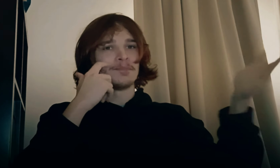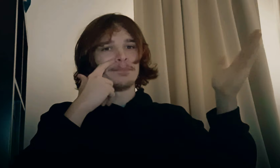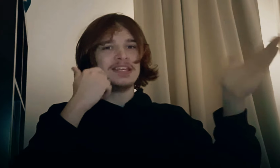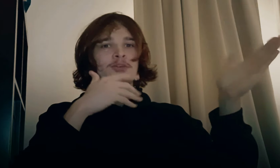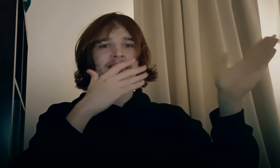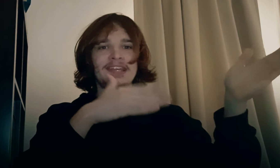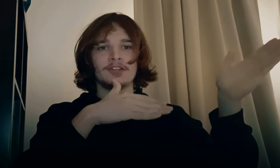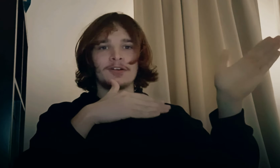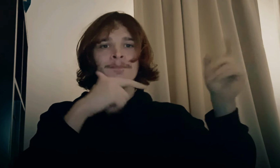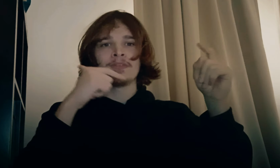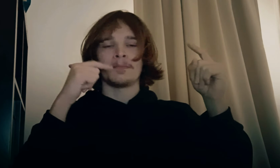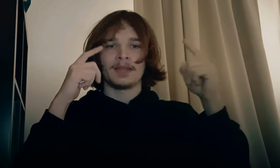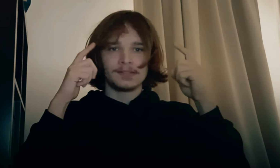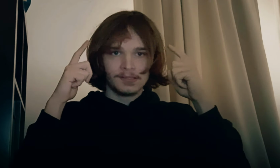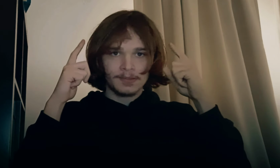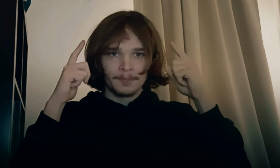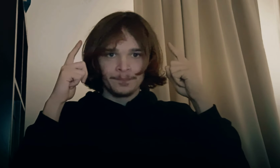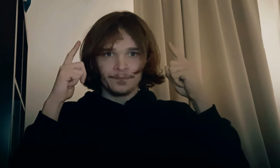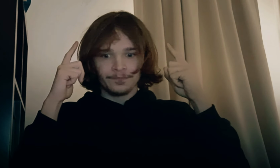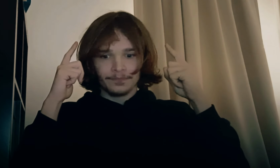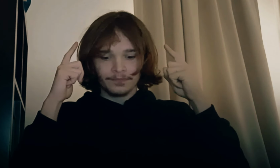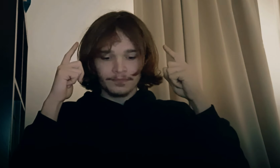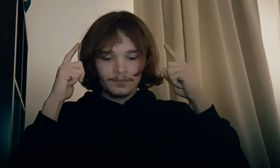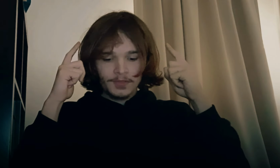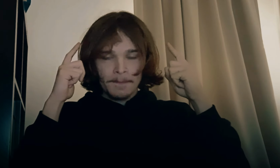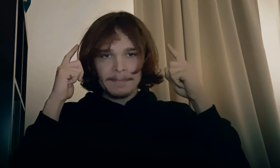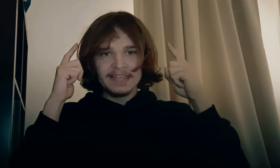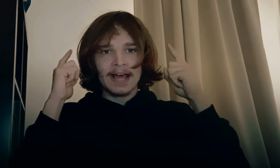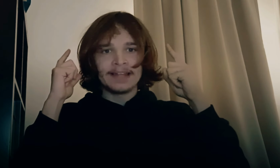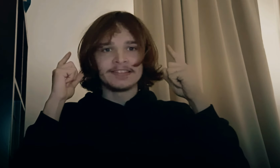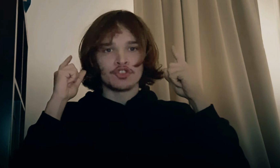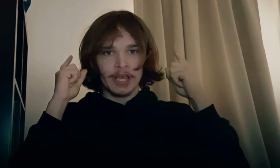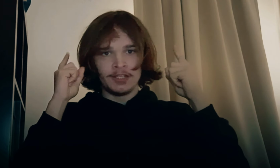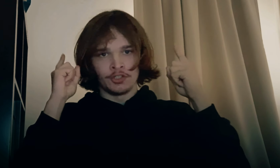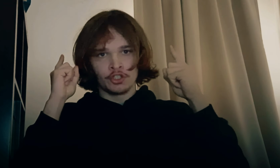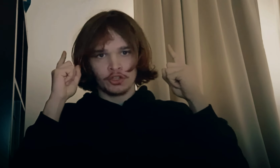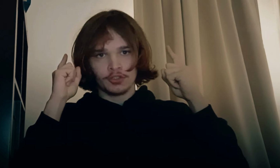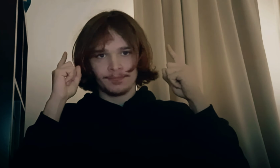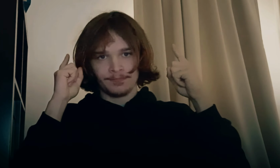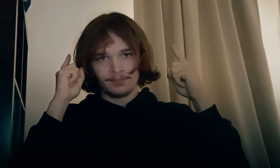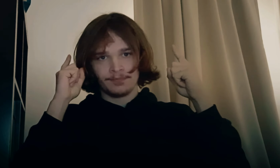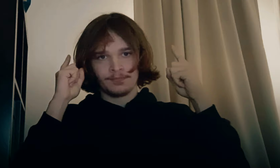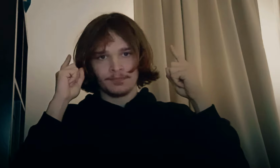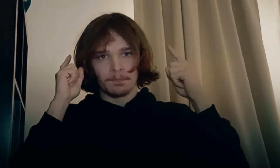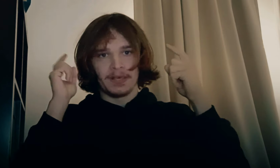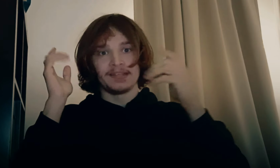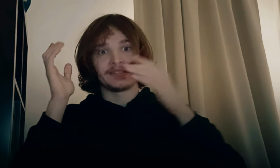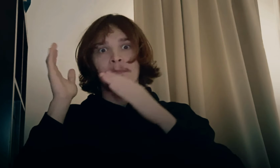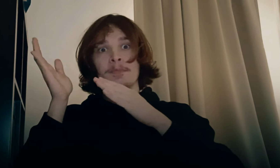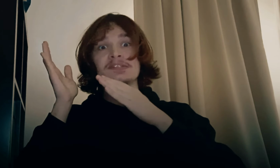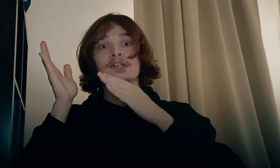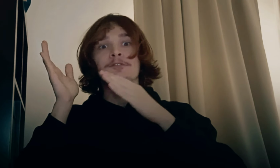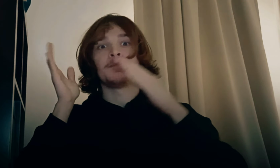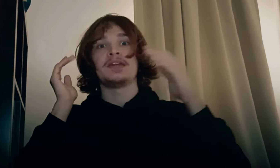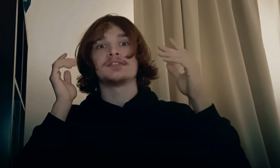being dominator means being unchanged. Being submissive